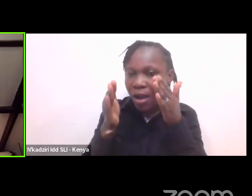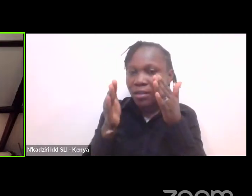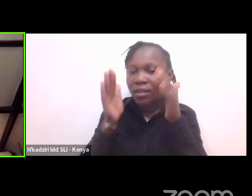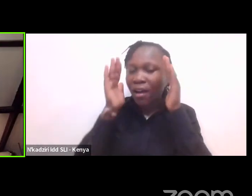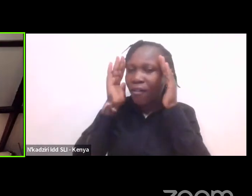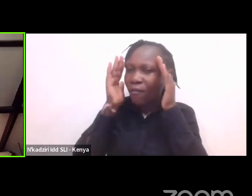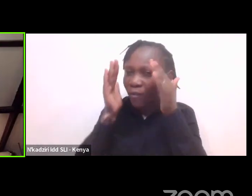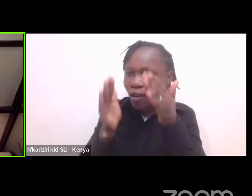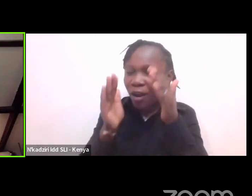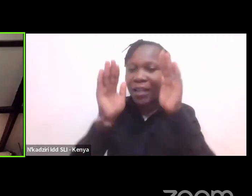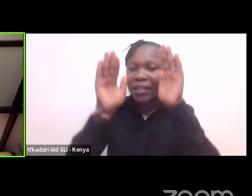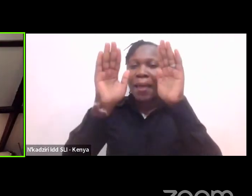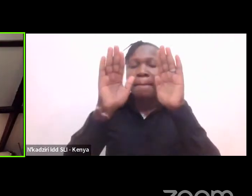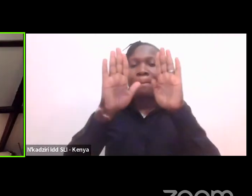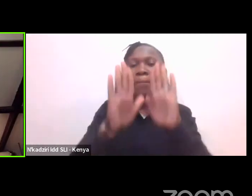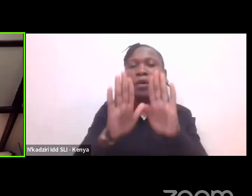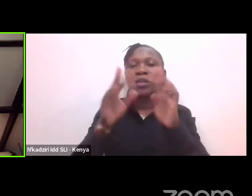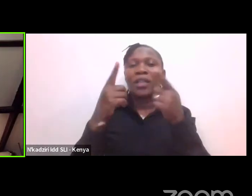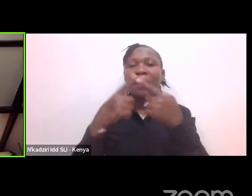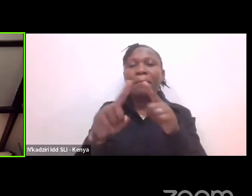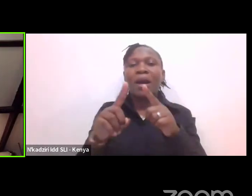necessary but not sufficient.